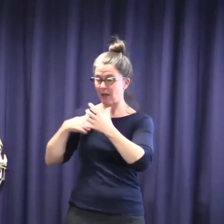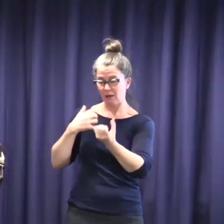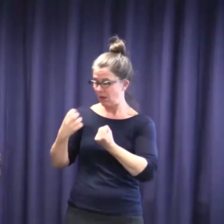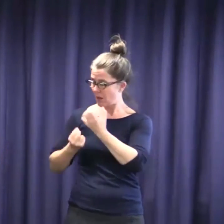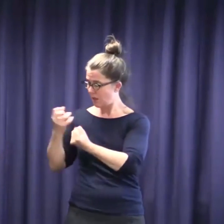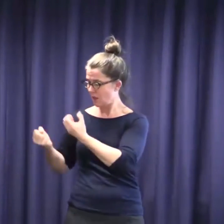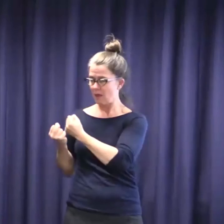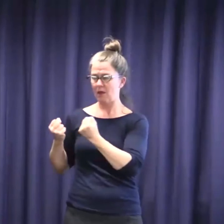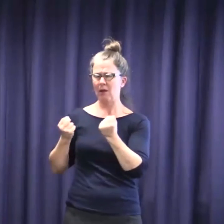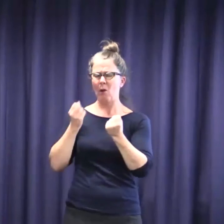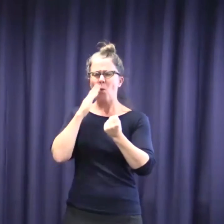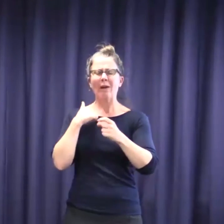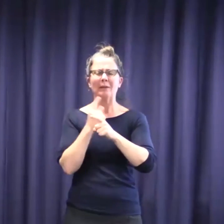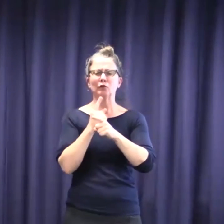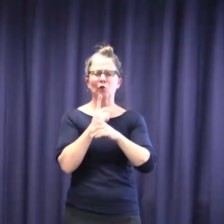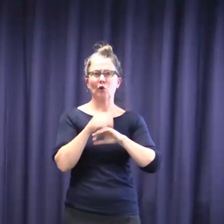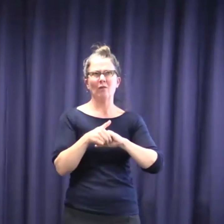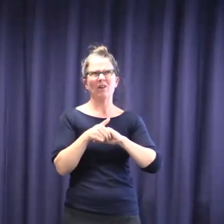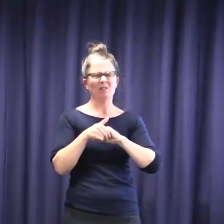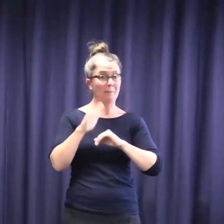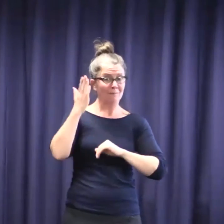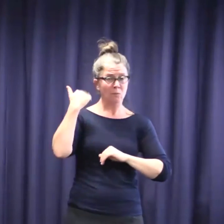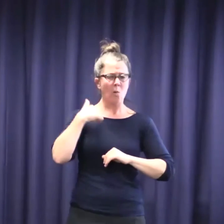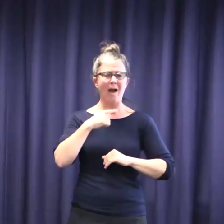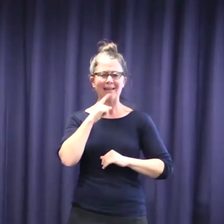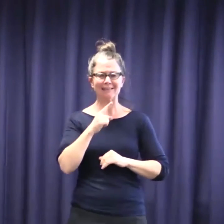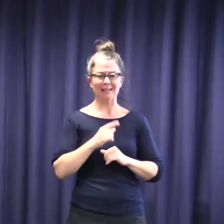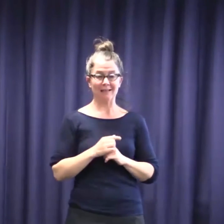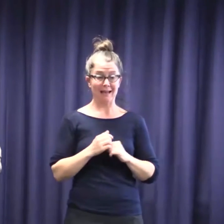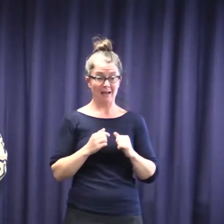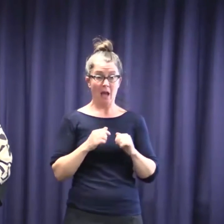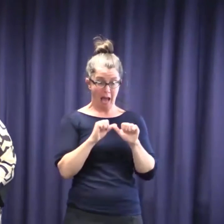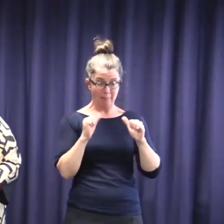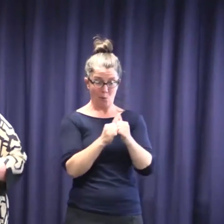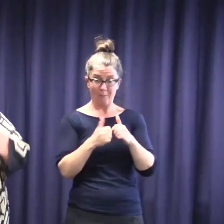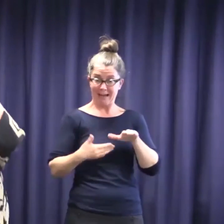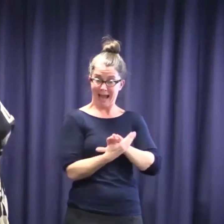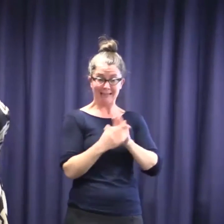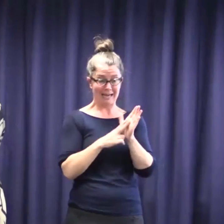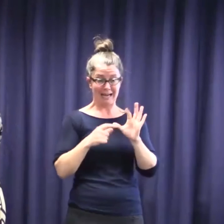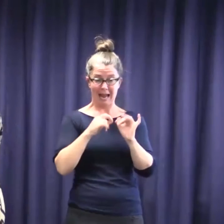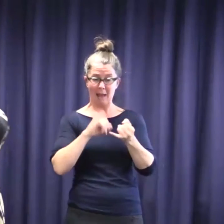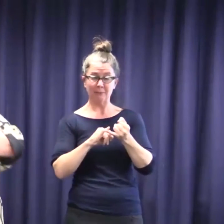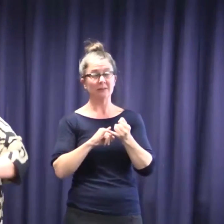earlier, around 70% of the appointments that are made through NABS